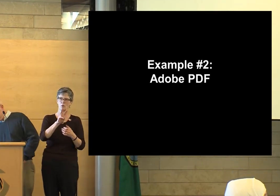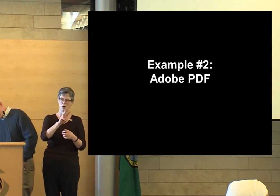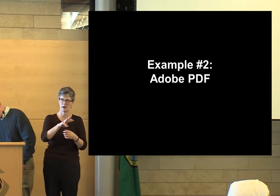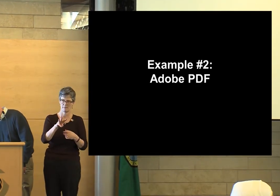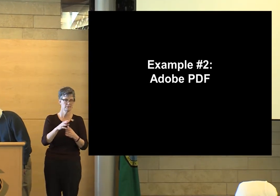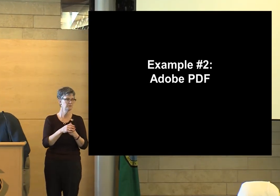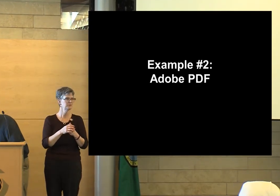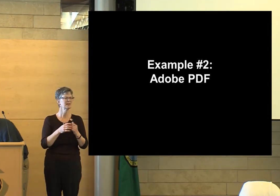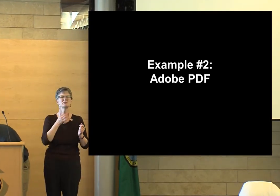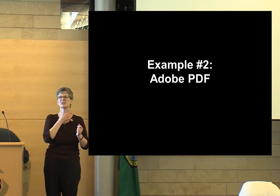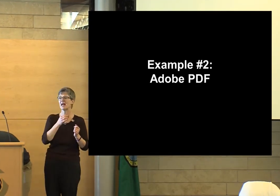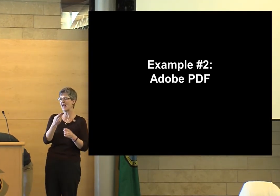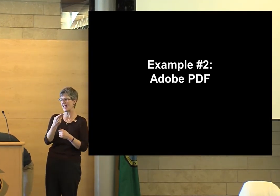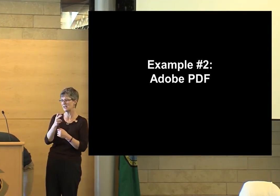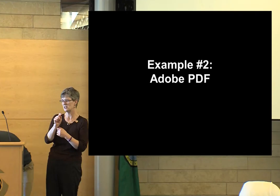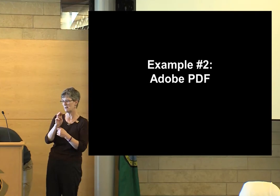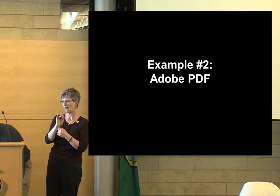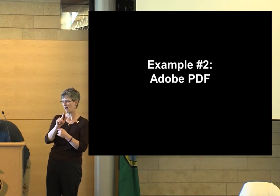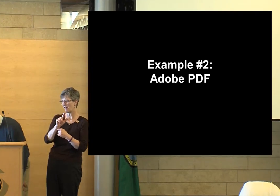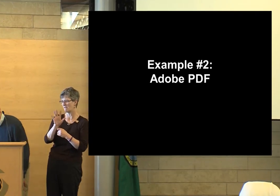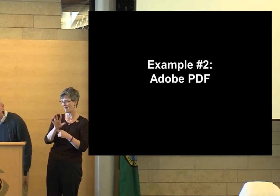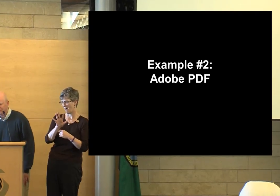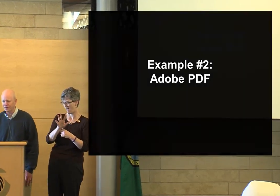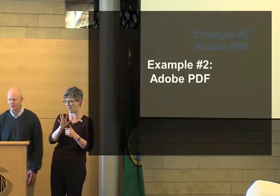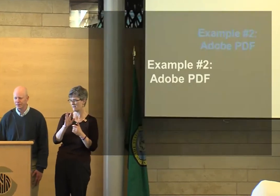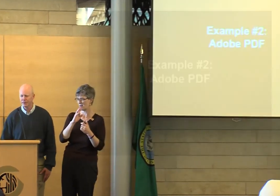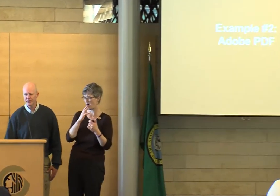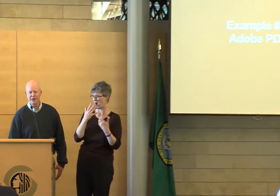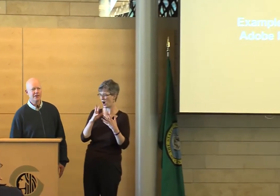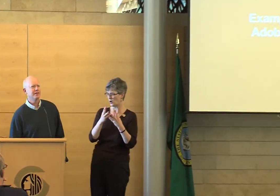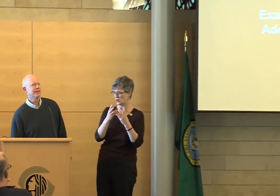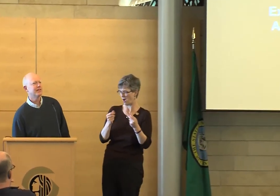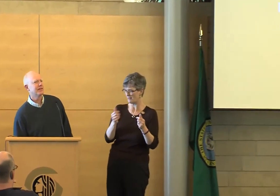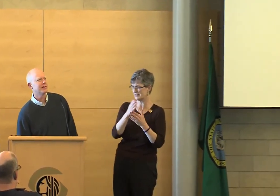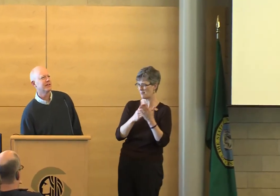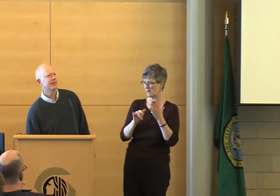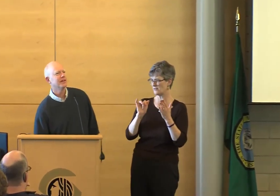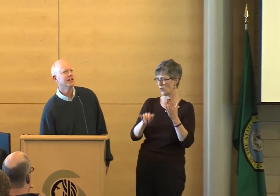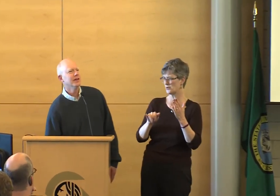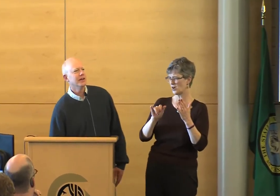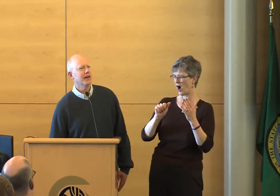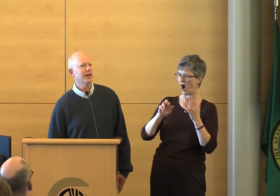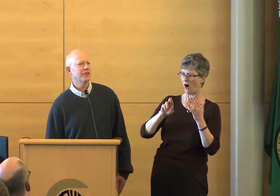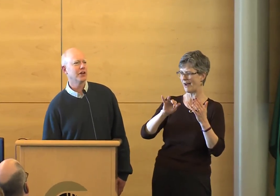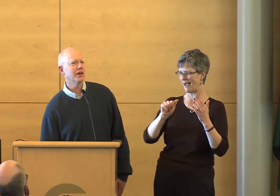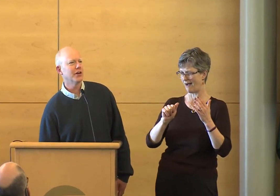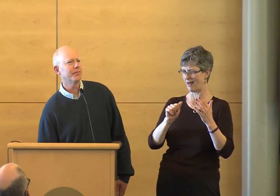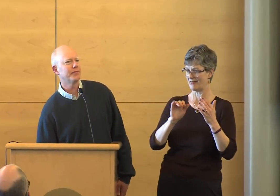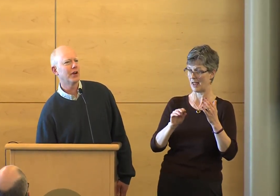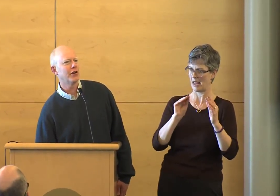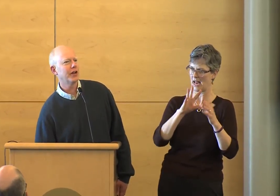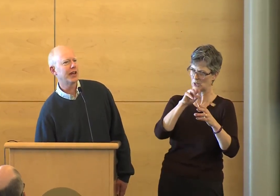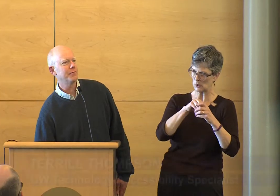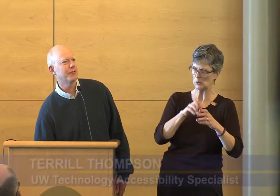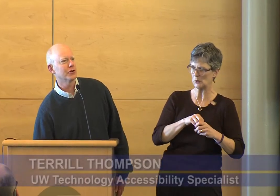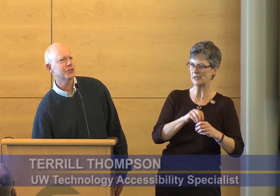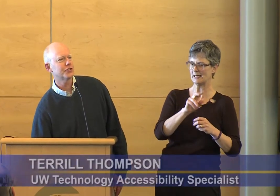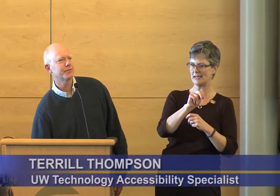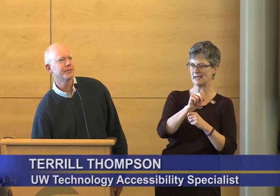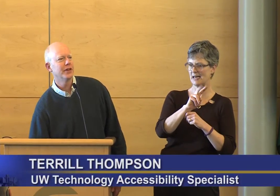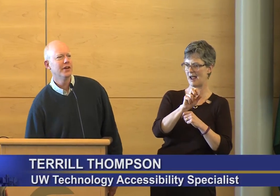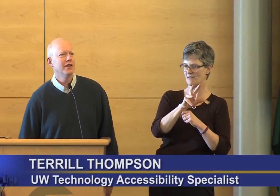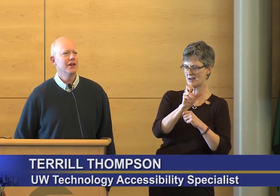So any questions about web pages before we jump into PDF? And here comes